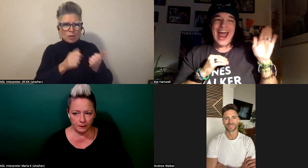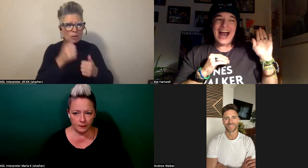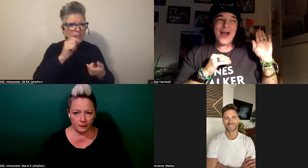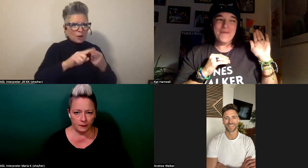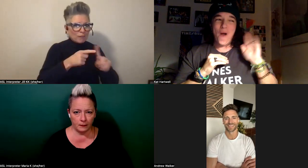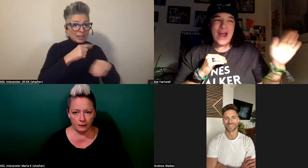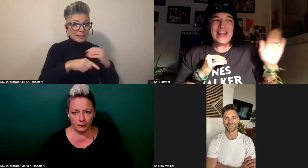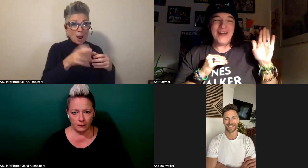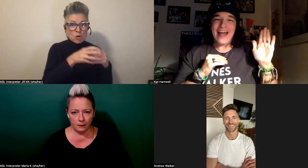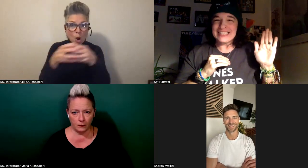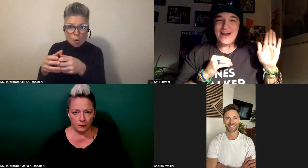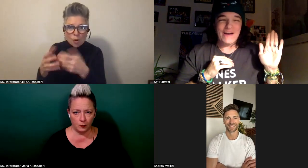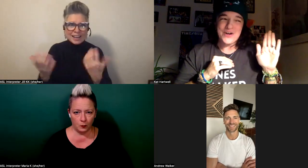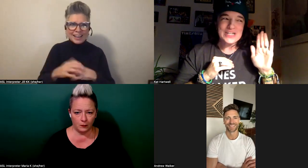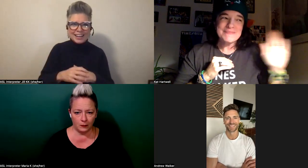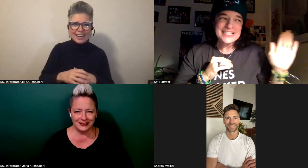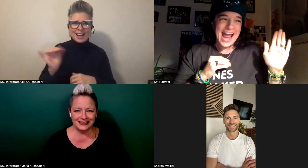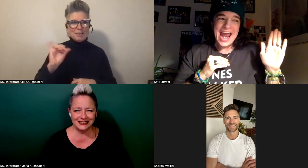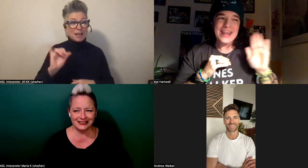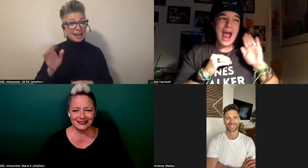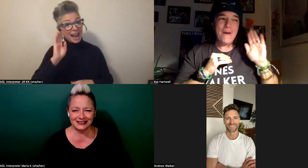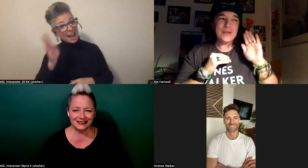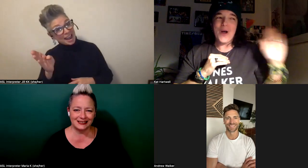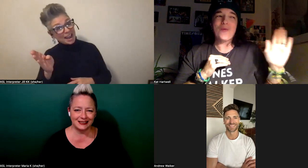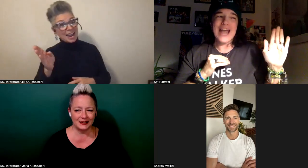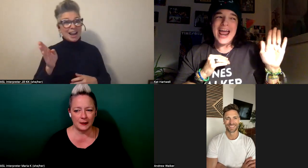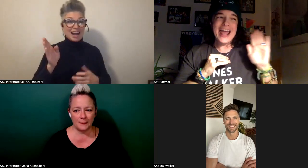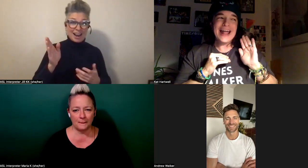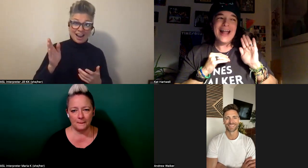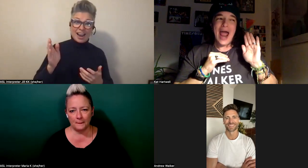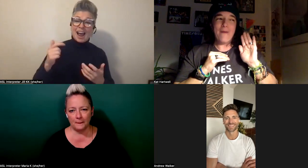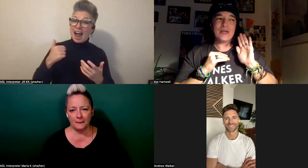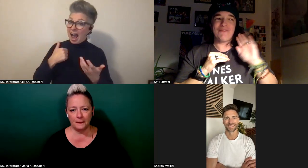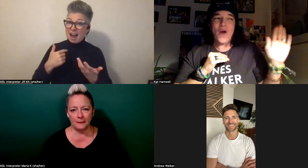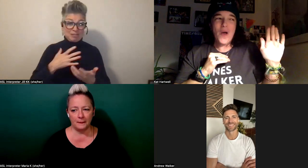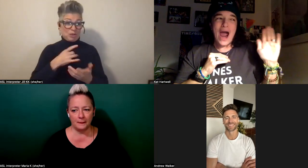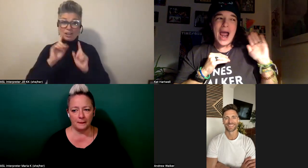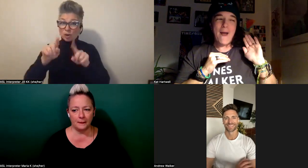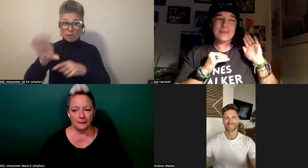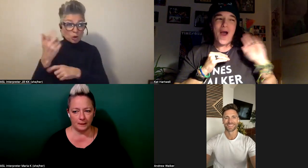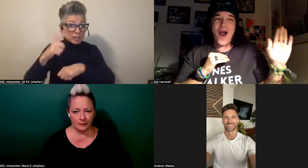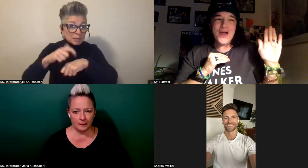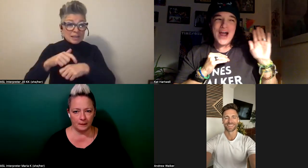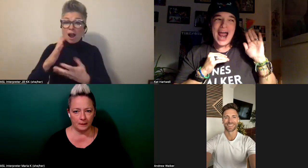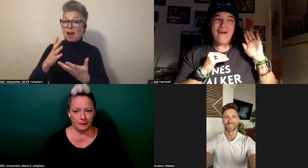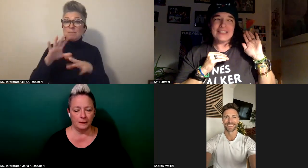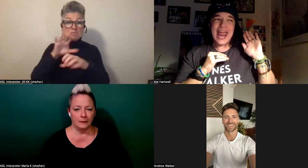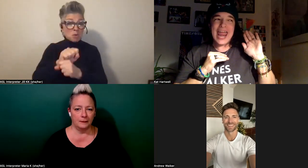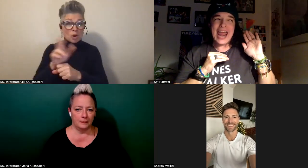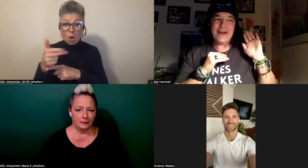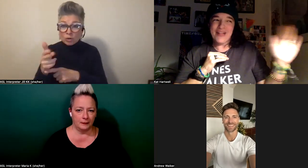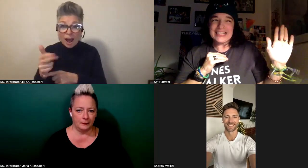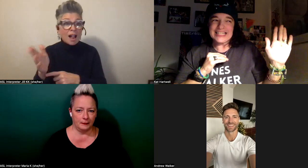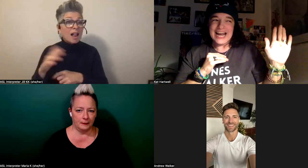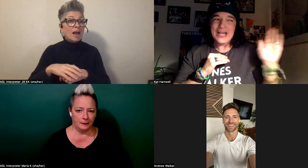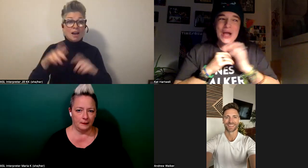hey, I am a planetarium for Christmas time. I put the hotel, I put photo op, autograph,